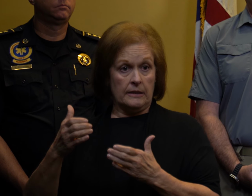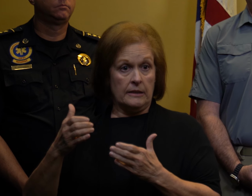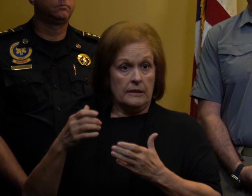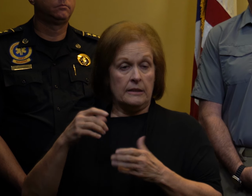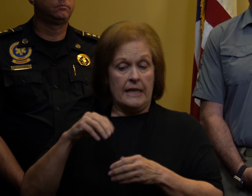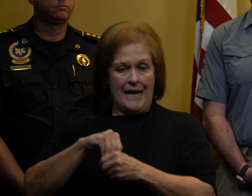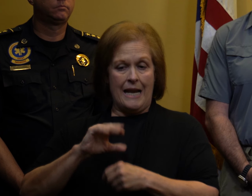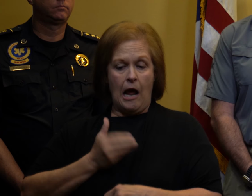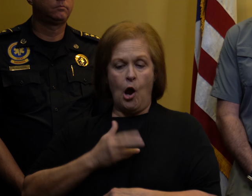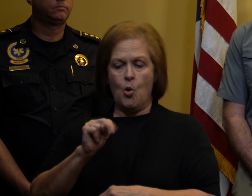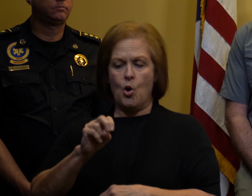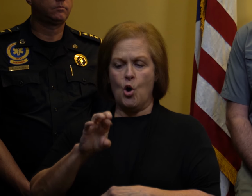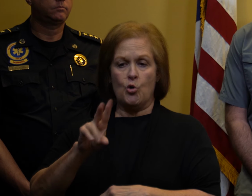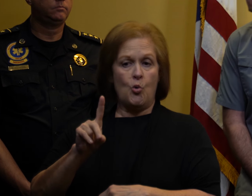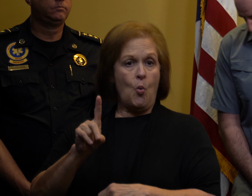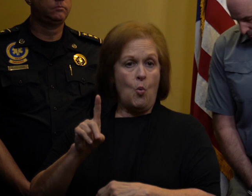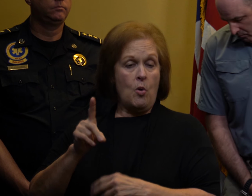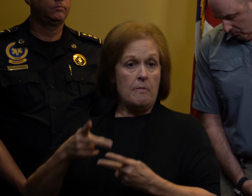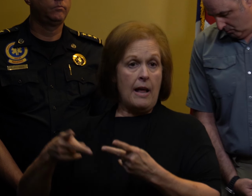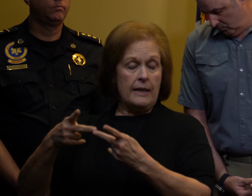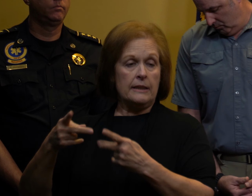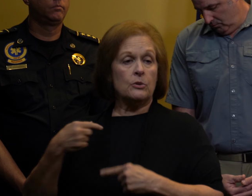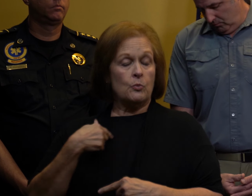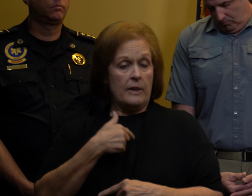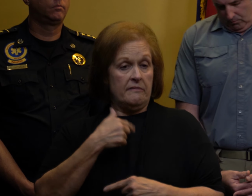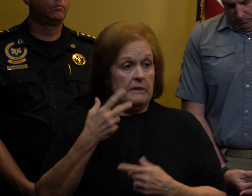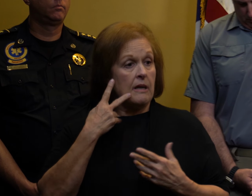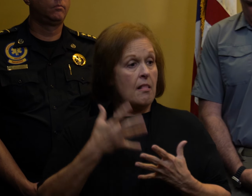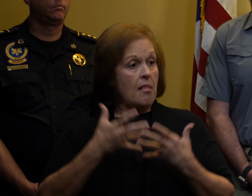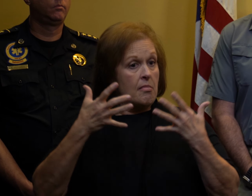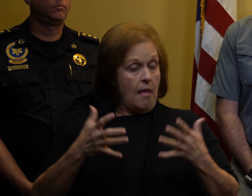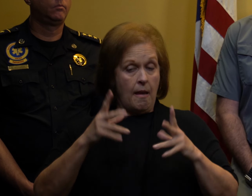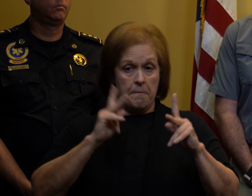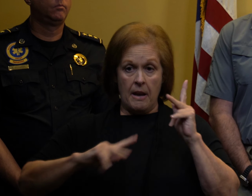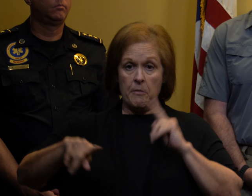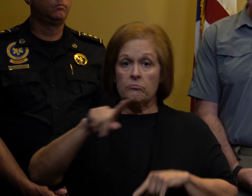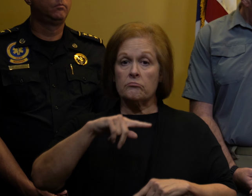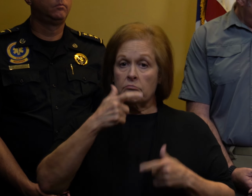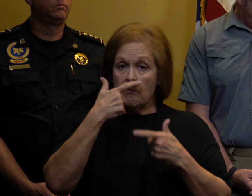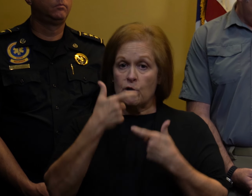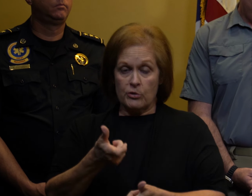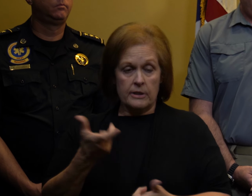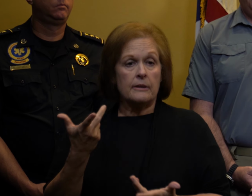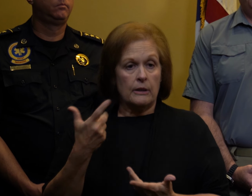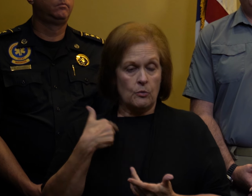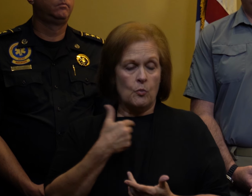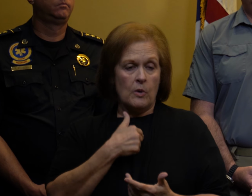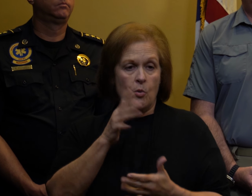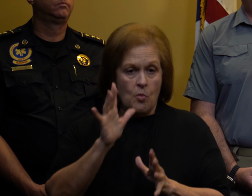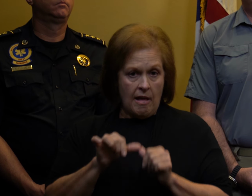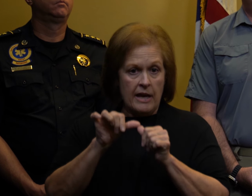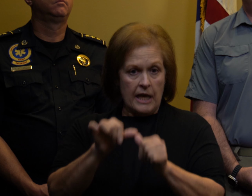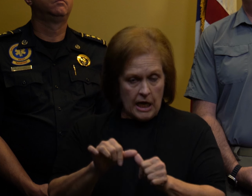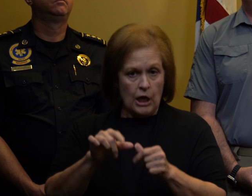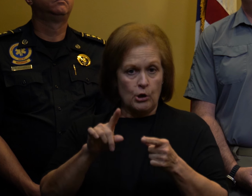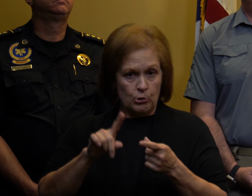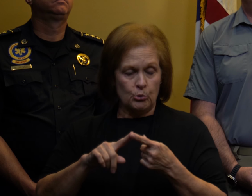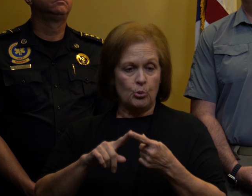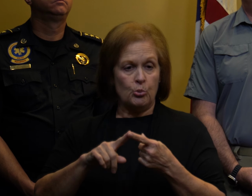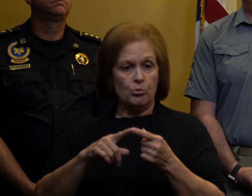NORD facilities. We're just seeing a tremendous response from the public, and we're going to continue to keep this education